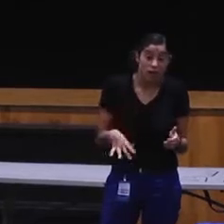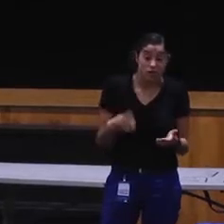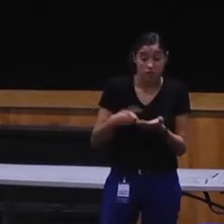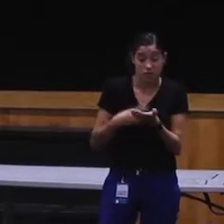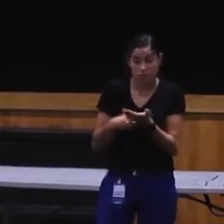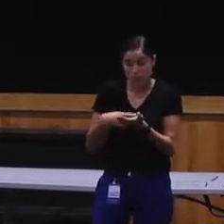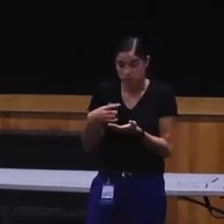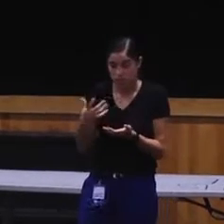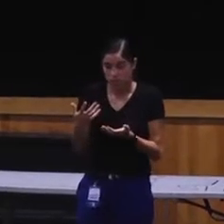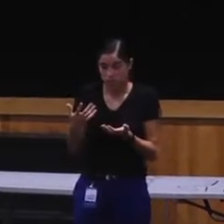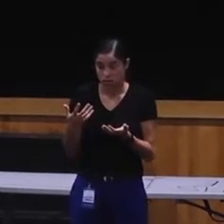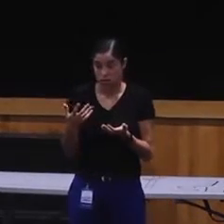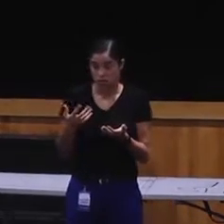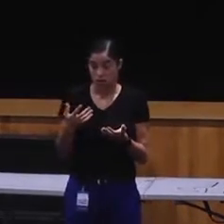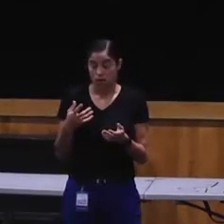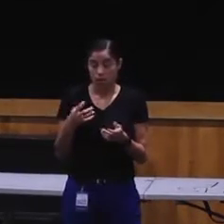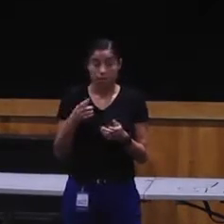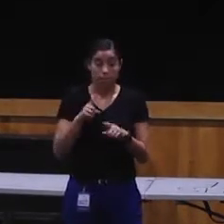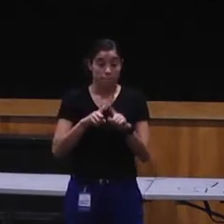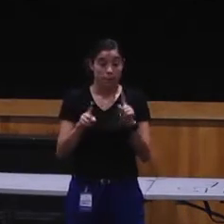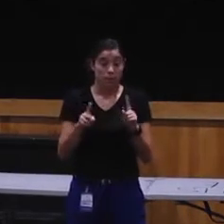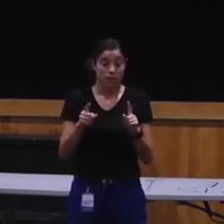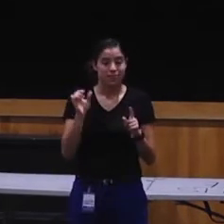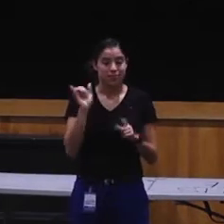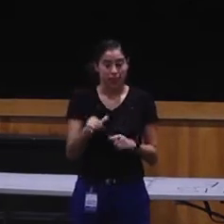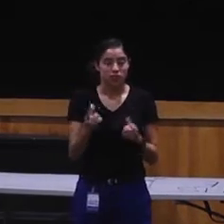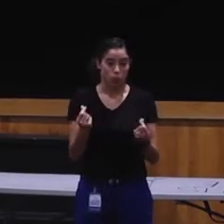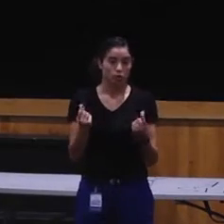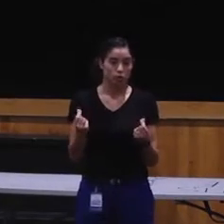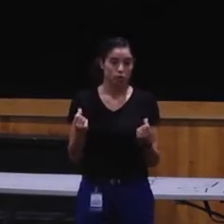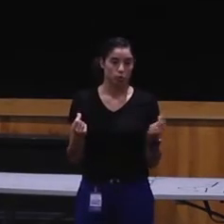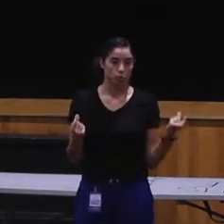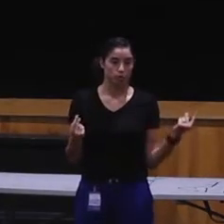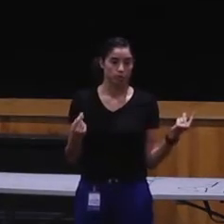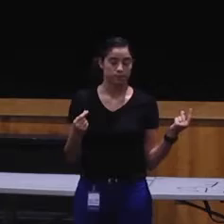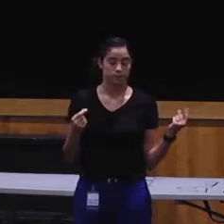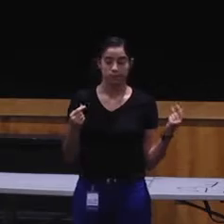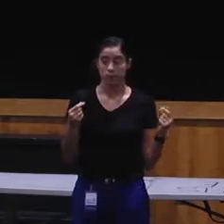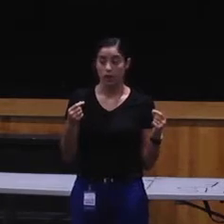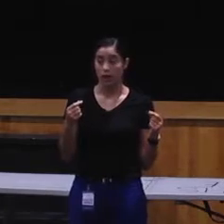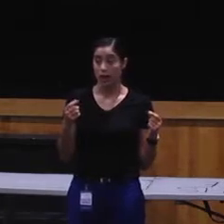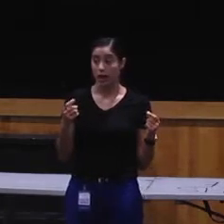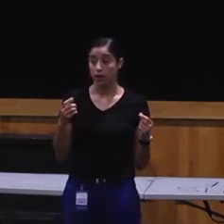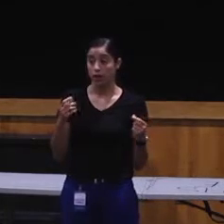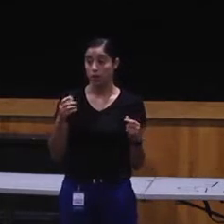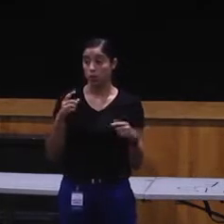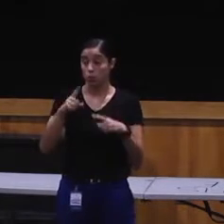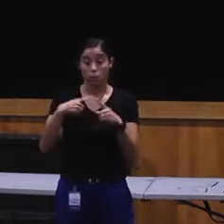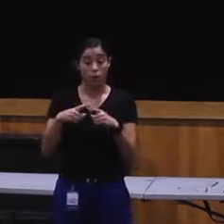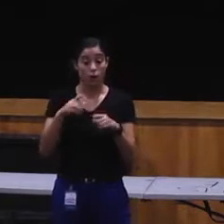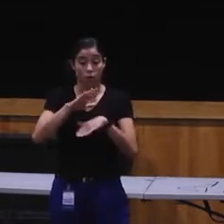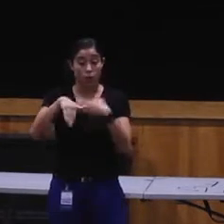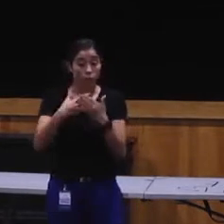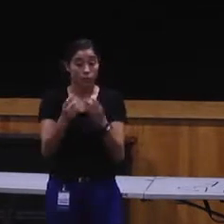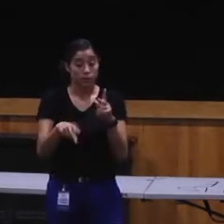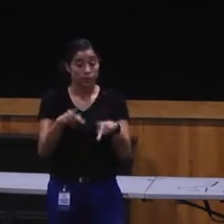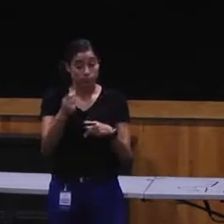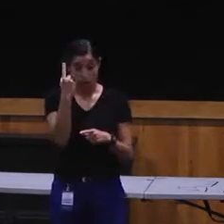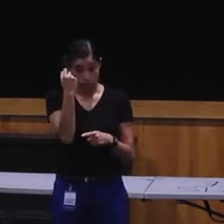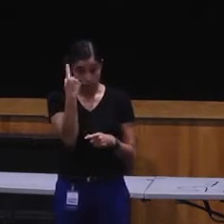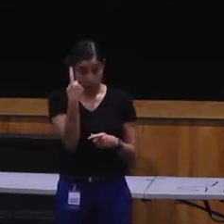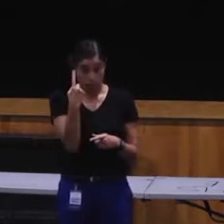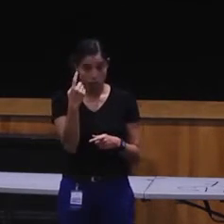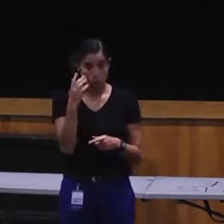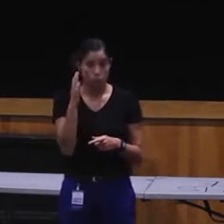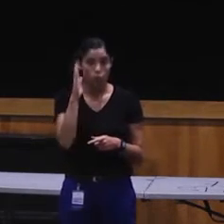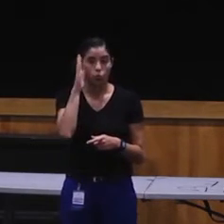done. Bottom line is, that's what we're going to do. And so the sooner everybody understands that, the better off we're going to be. And